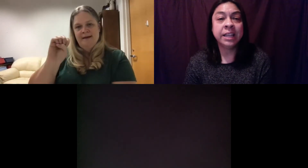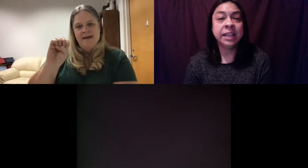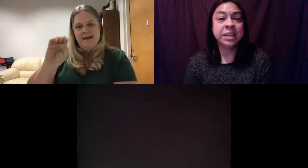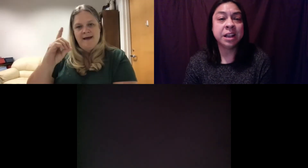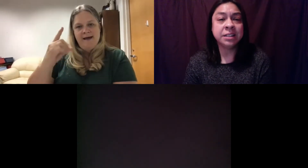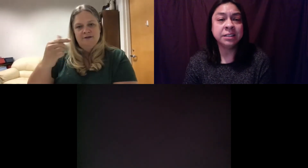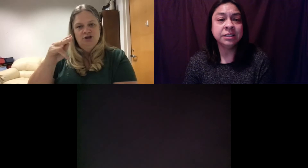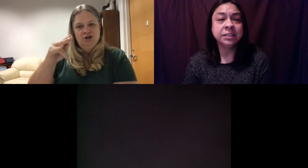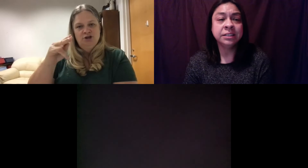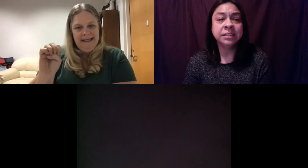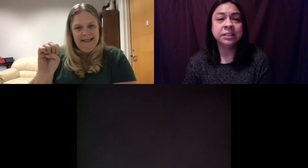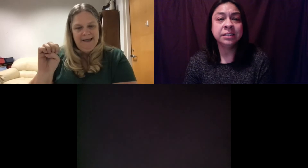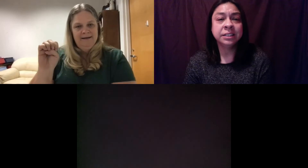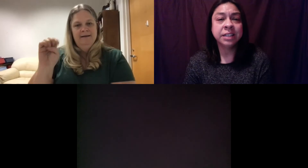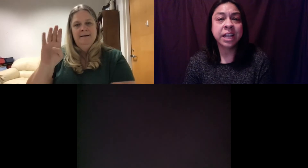Elaine Young,